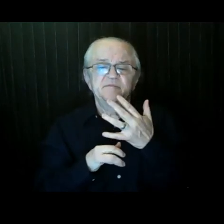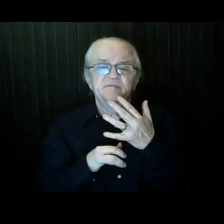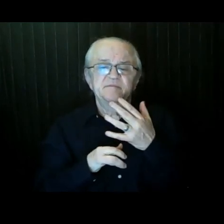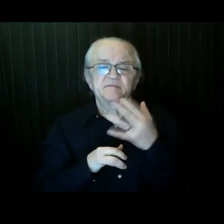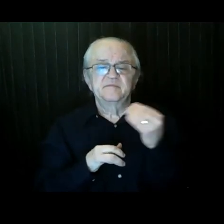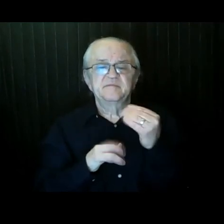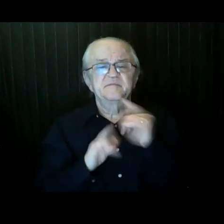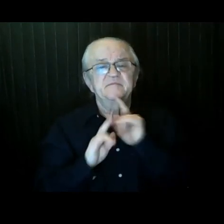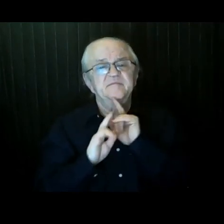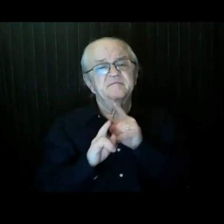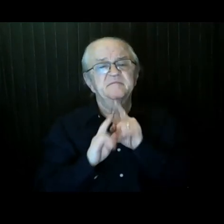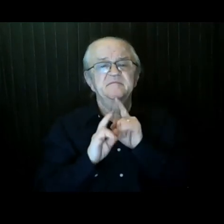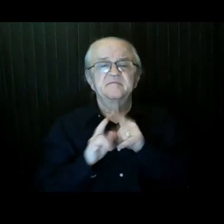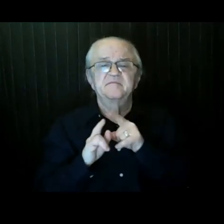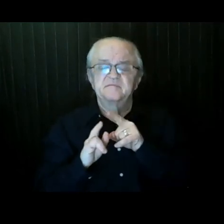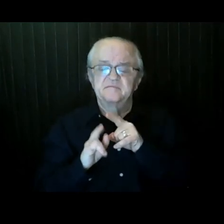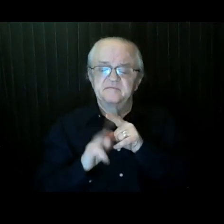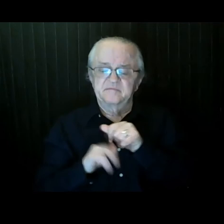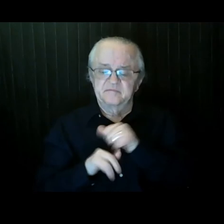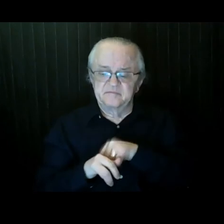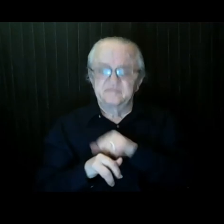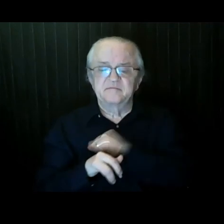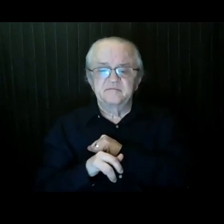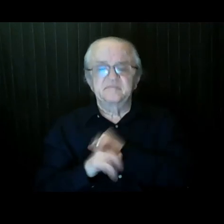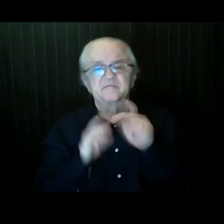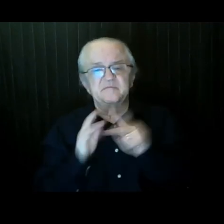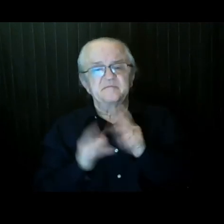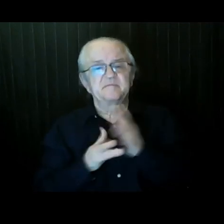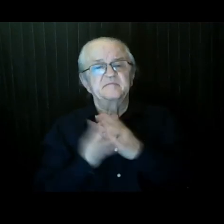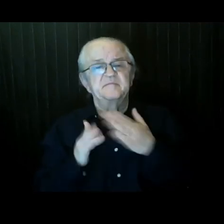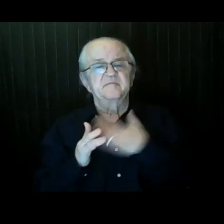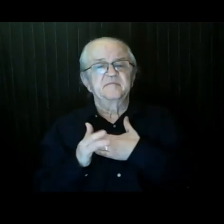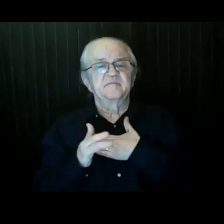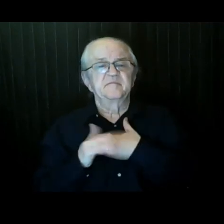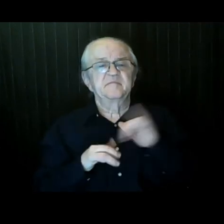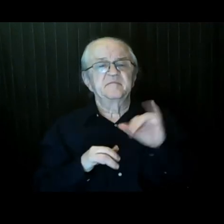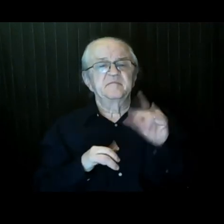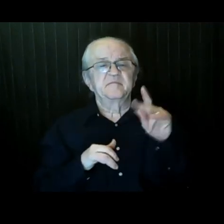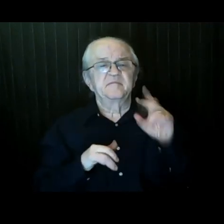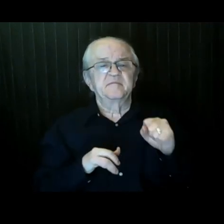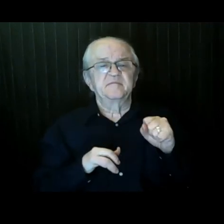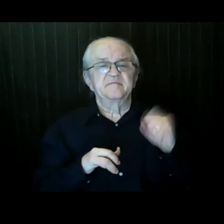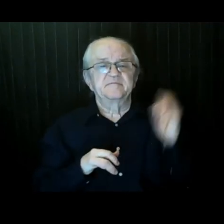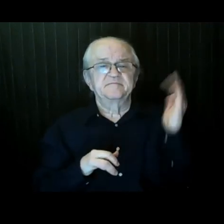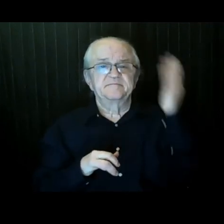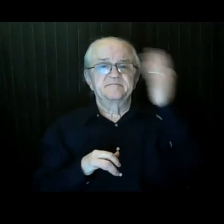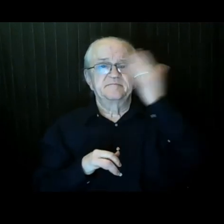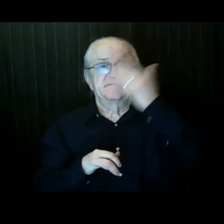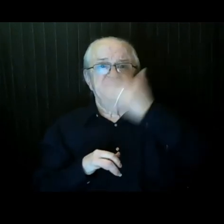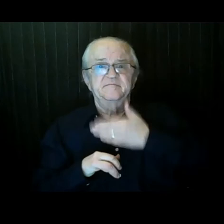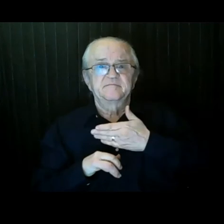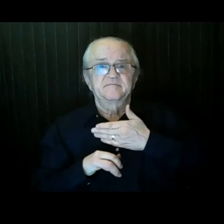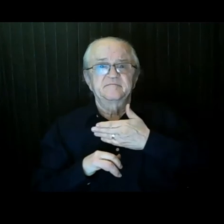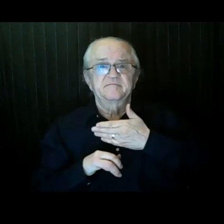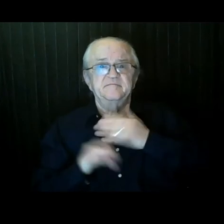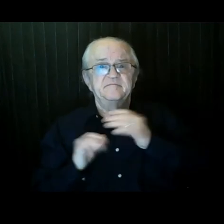of some of my jokes and things, it sort of felt like the landscape, and I didn't feel really inspired, and I